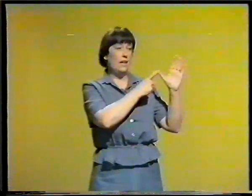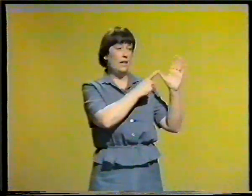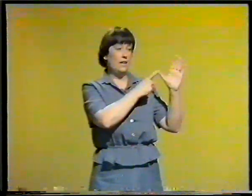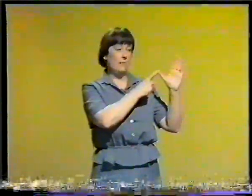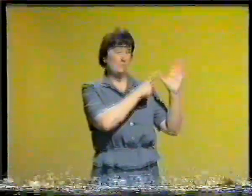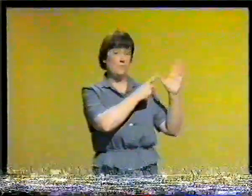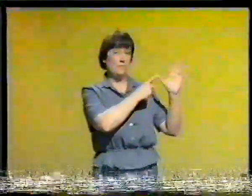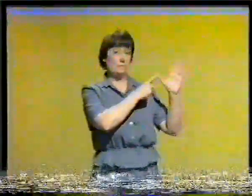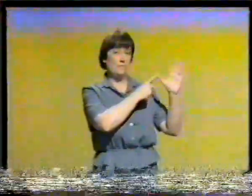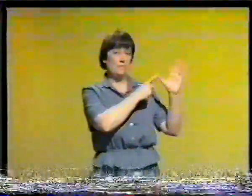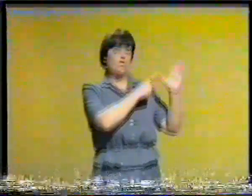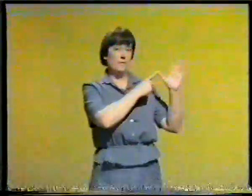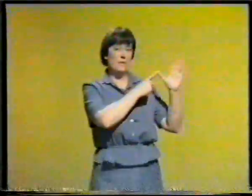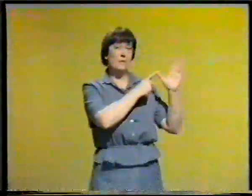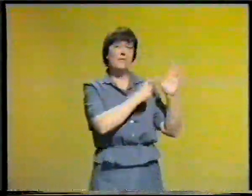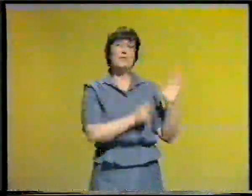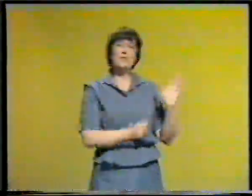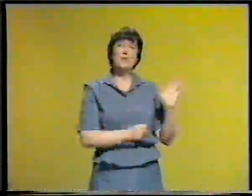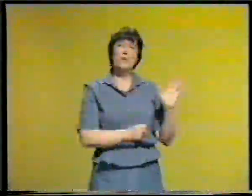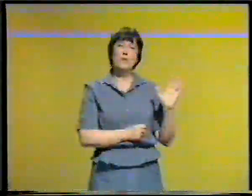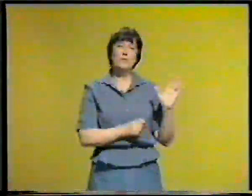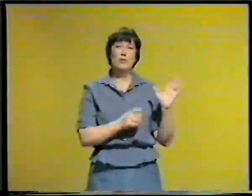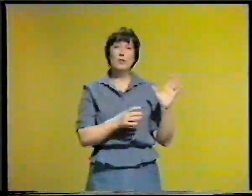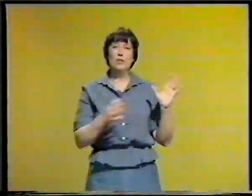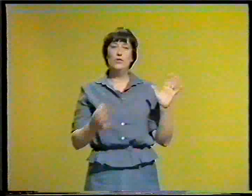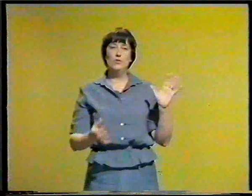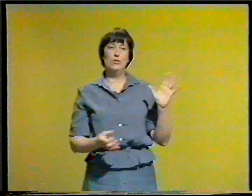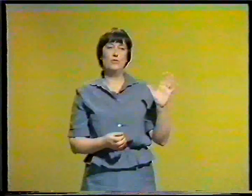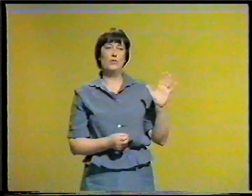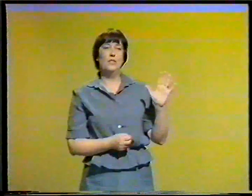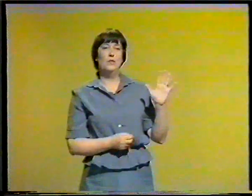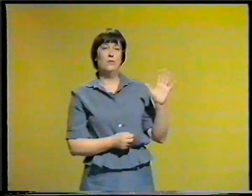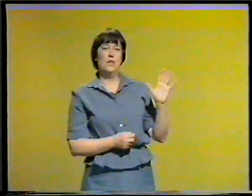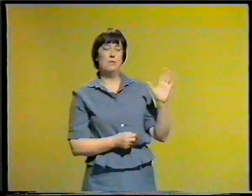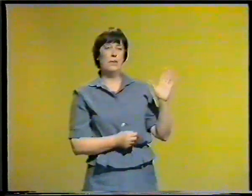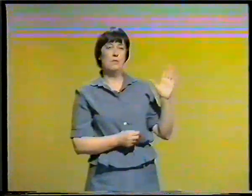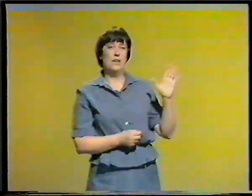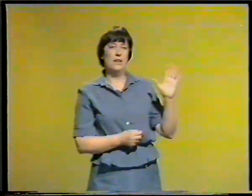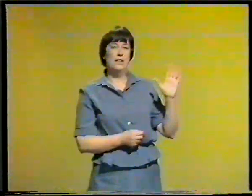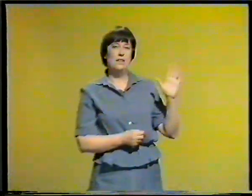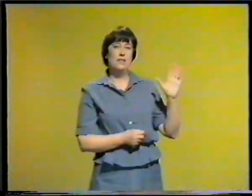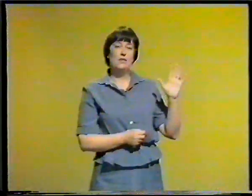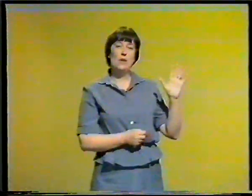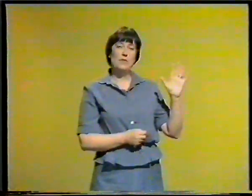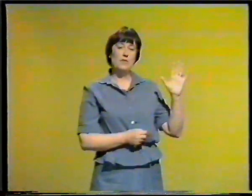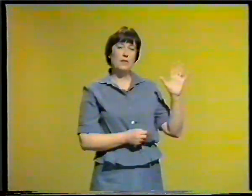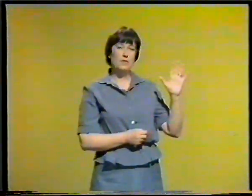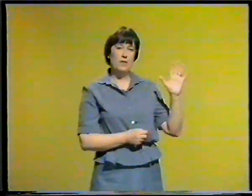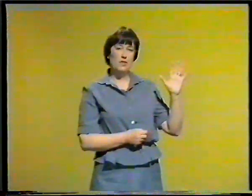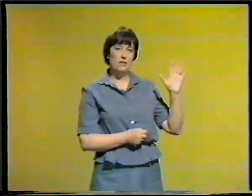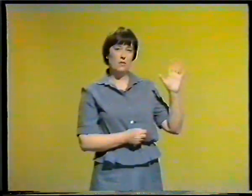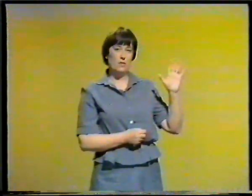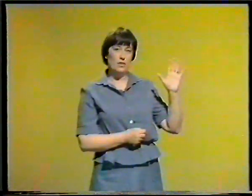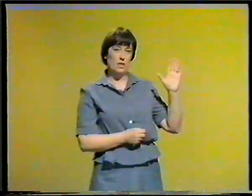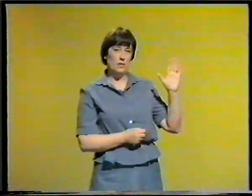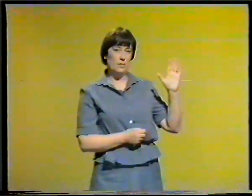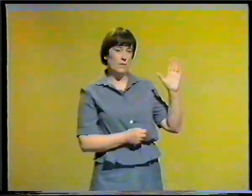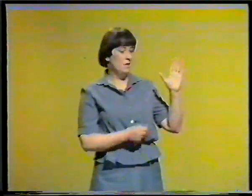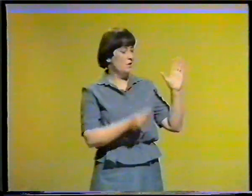A. It's a bit difficult though when you've got two children whose names begin with A, so you have to find a feature to differentiate them. So it could